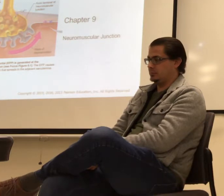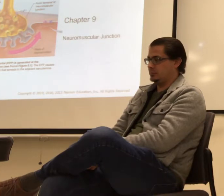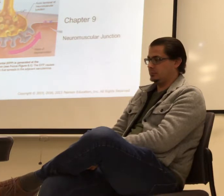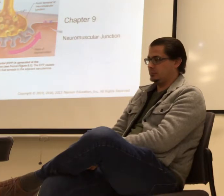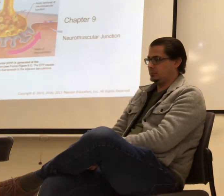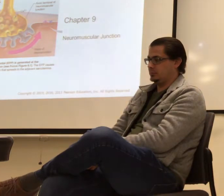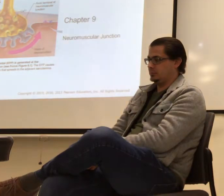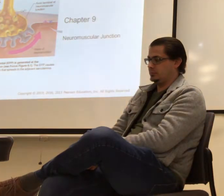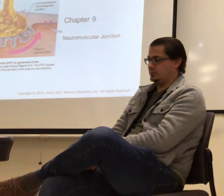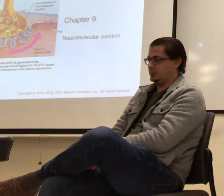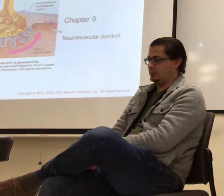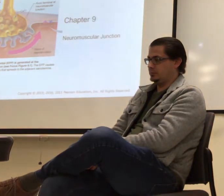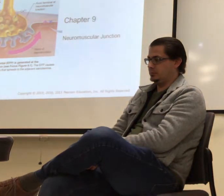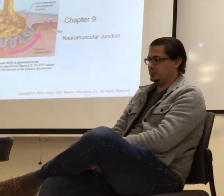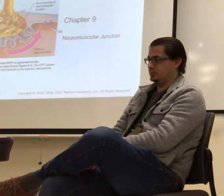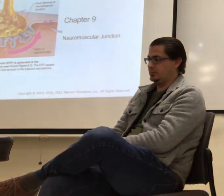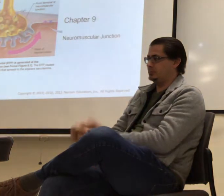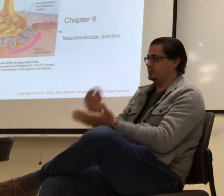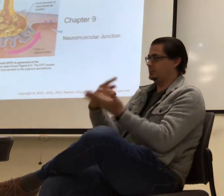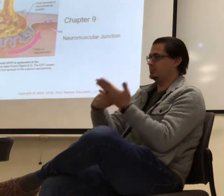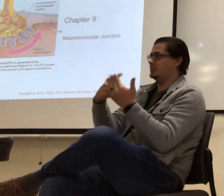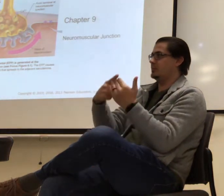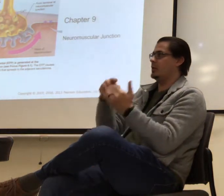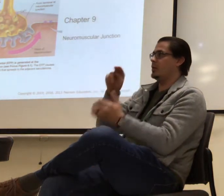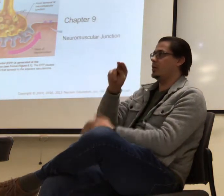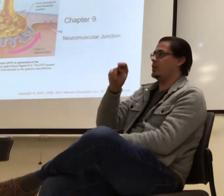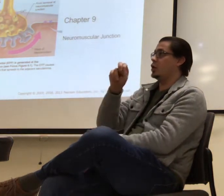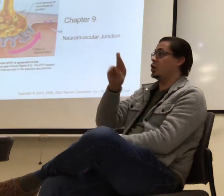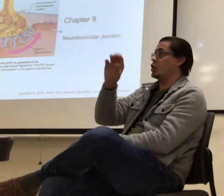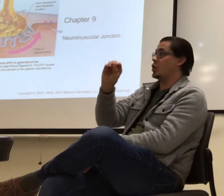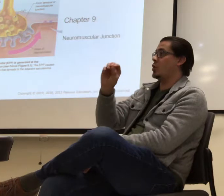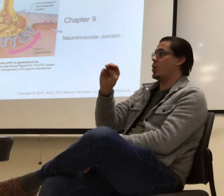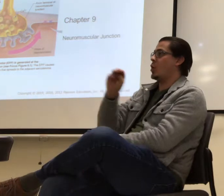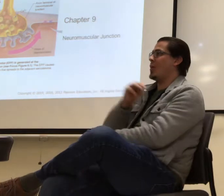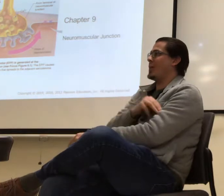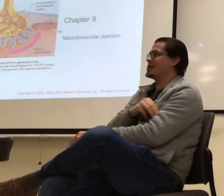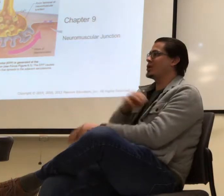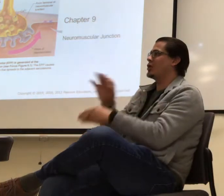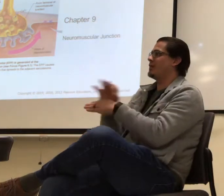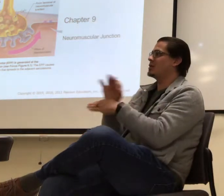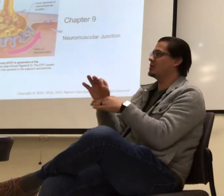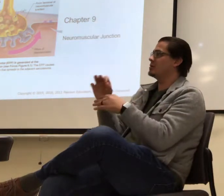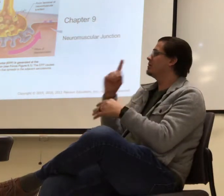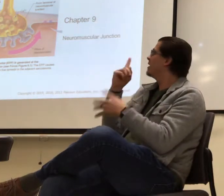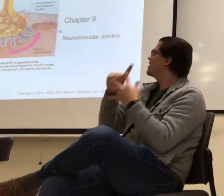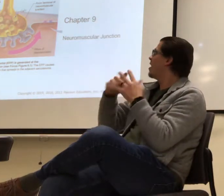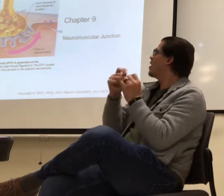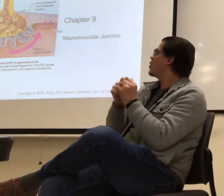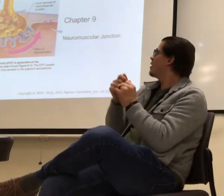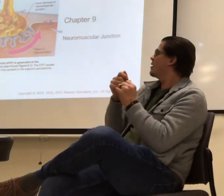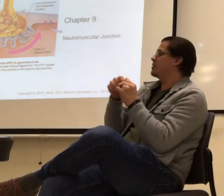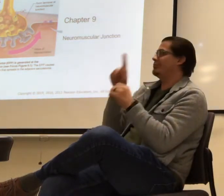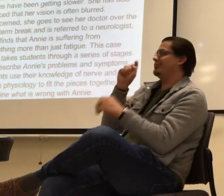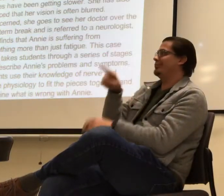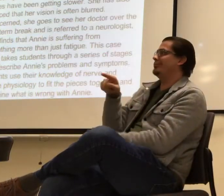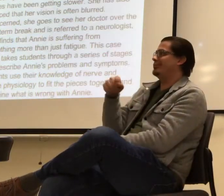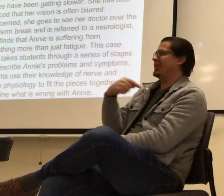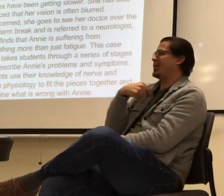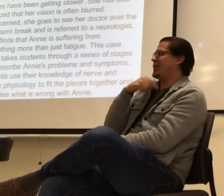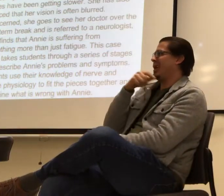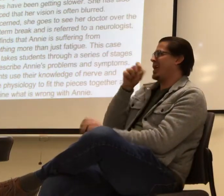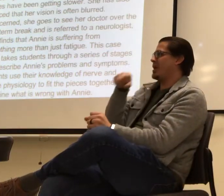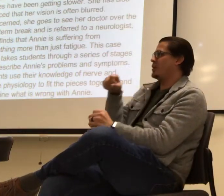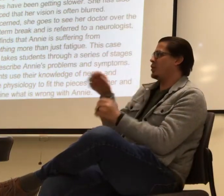So I'm going to focus on the neuromuscular junction. And this group of slides starts off with a case study. However, we won't be able